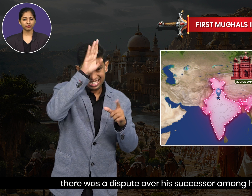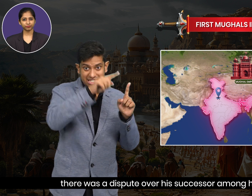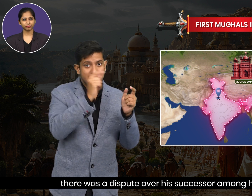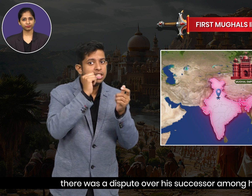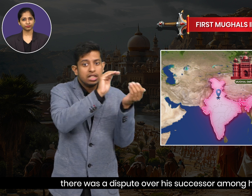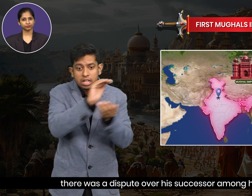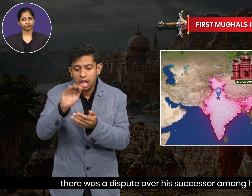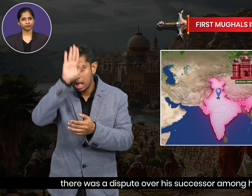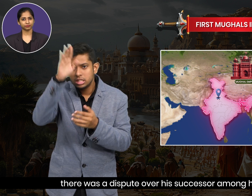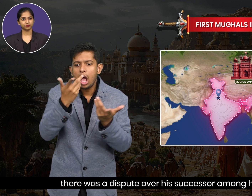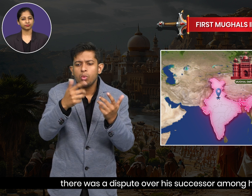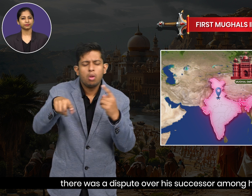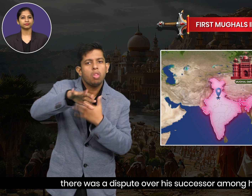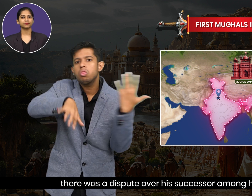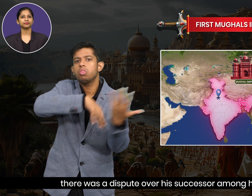sons.